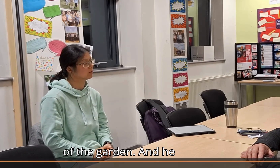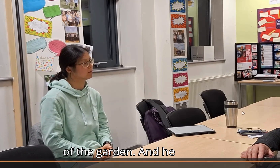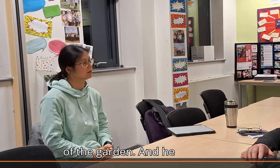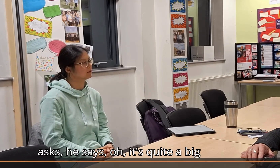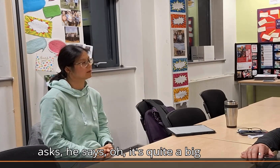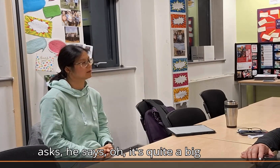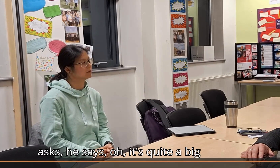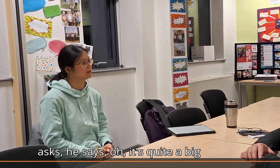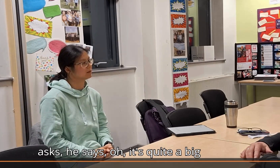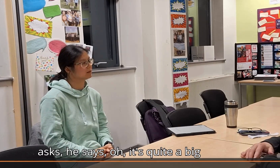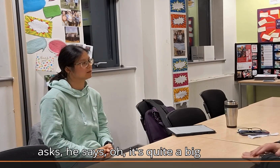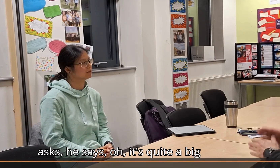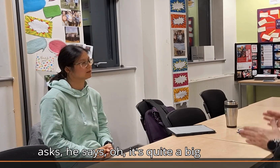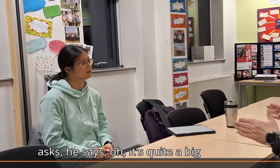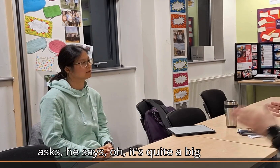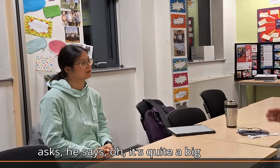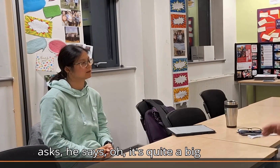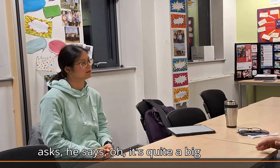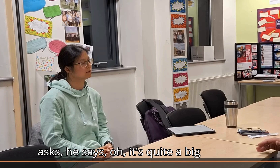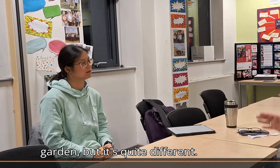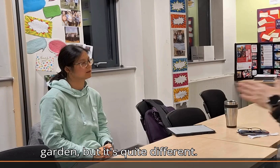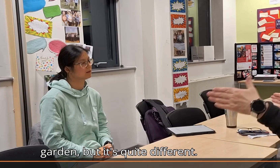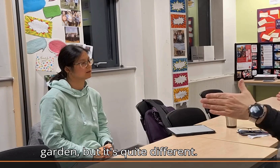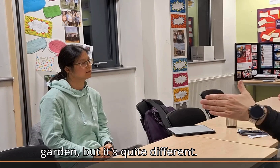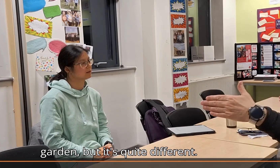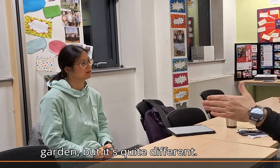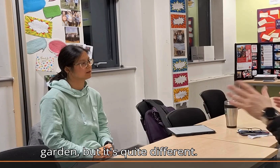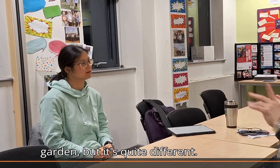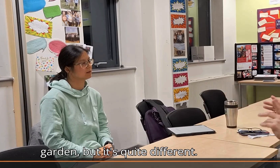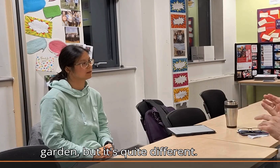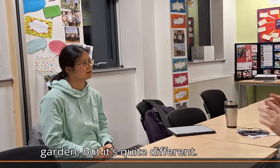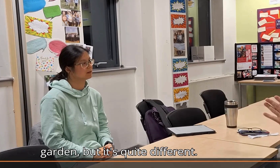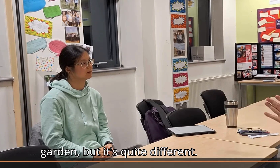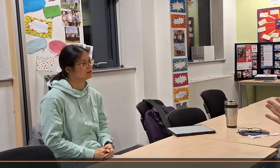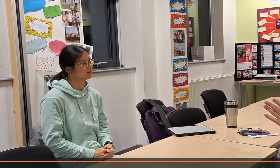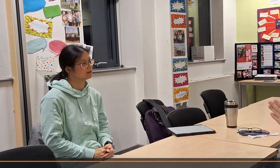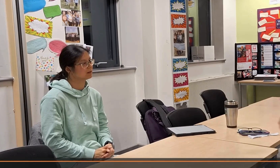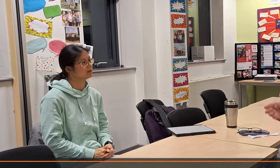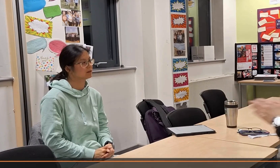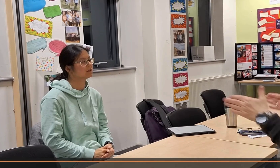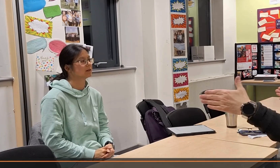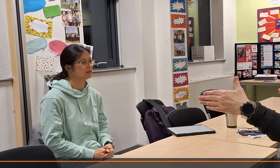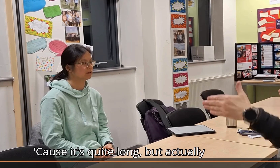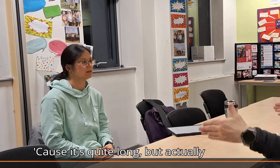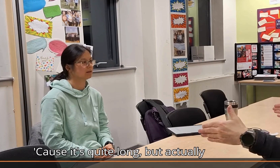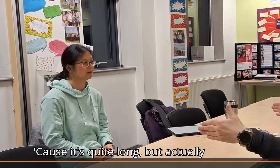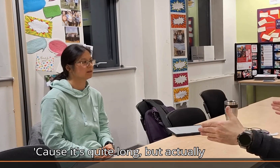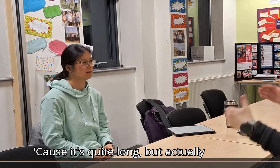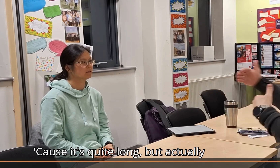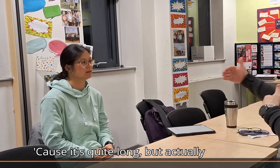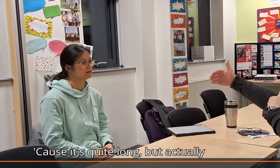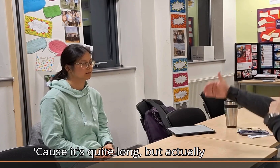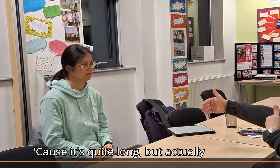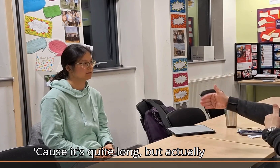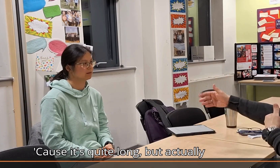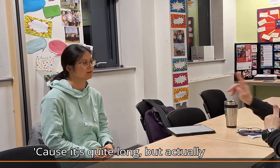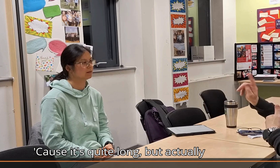And he says, oh, it's quite a big garden, but it's quite different because it's quite long.